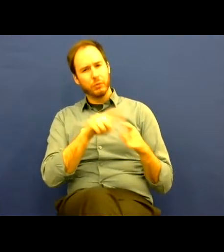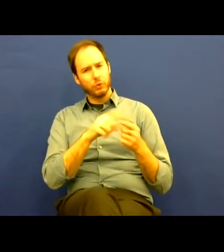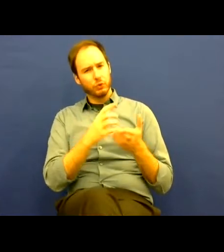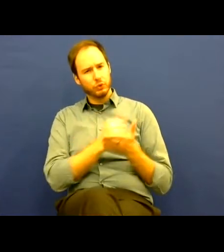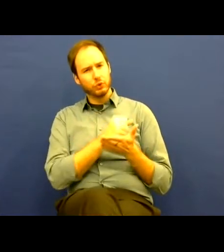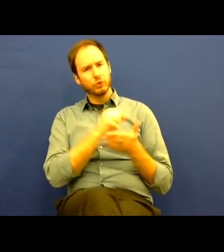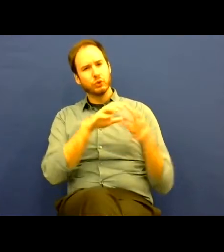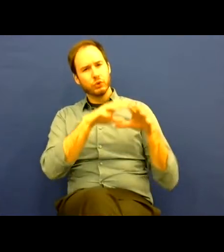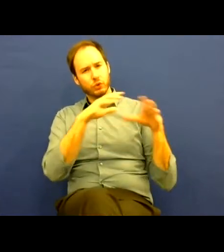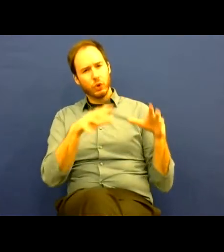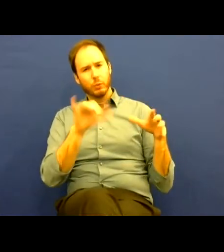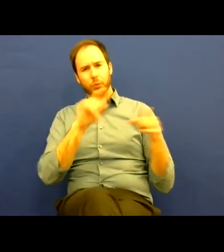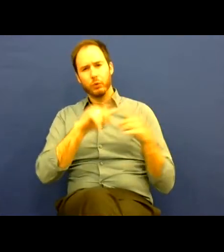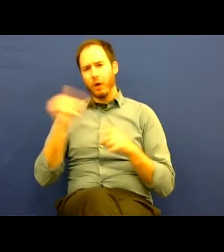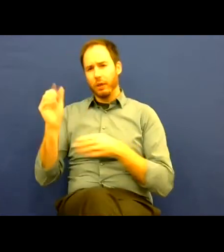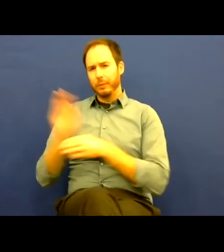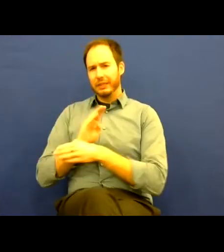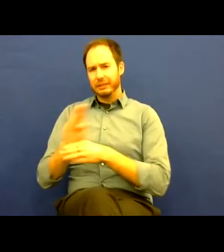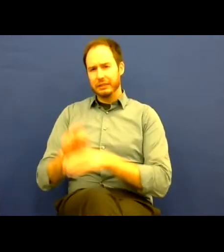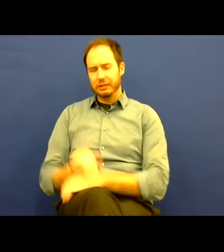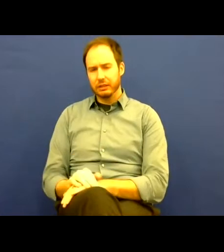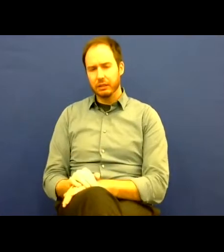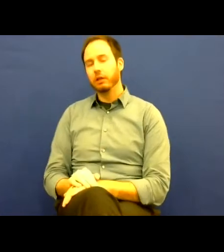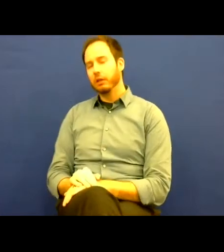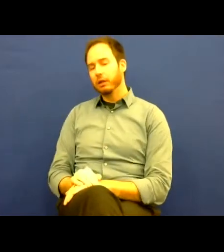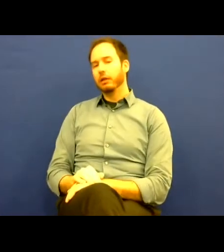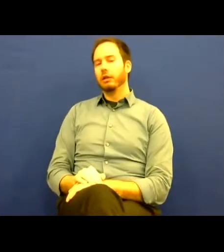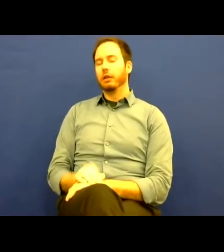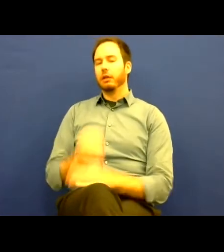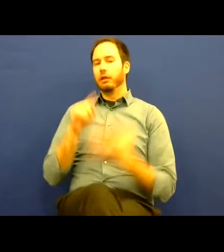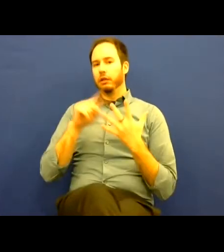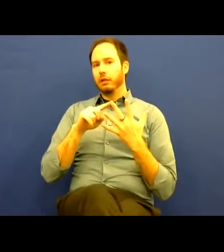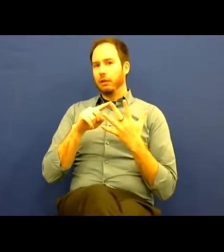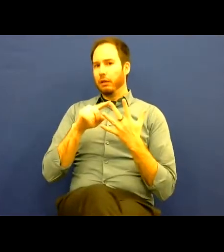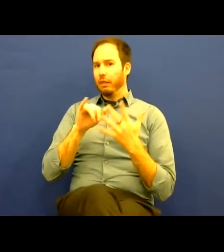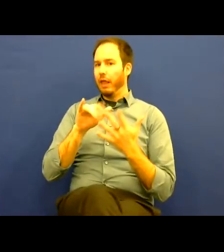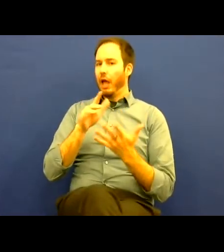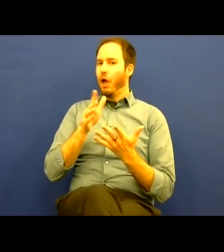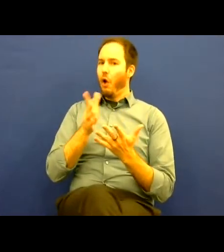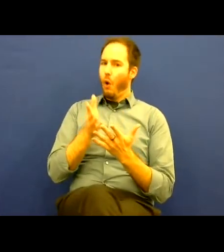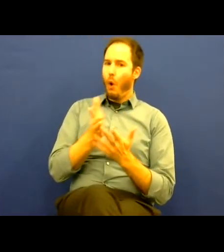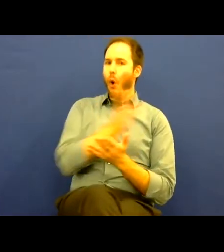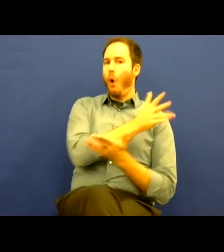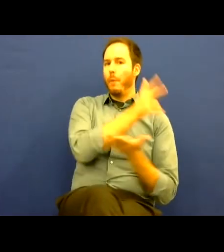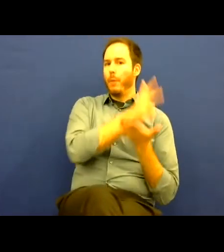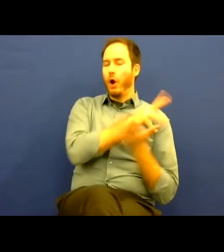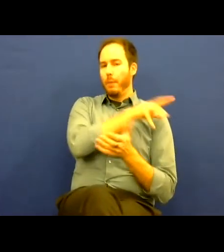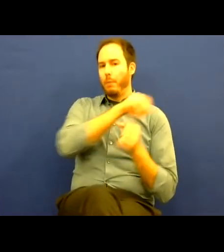like we do with other businesses? That giant parking lot is part of that parcel.